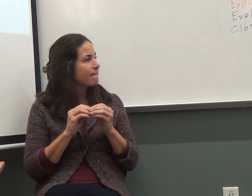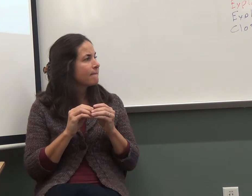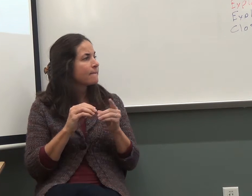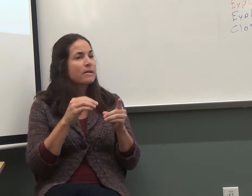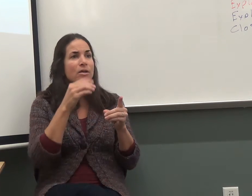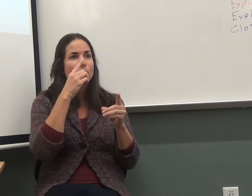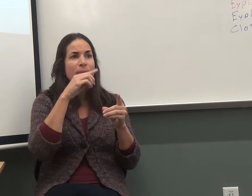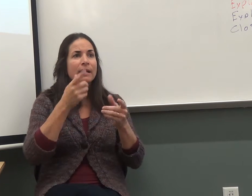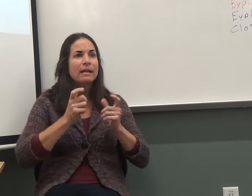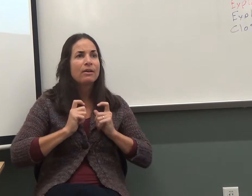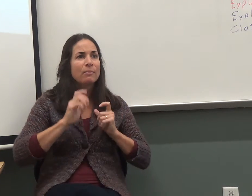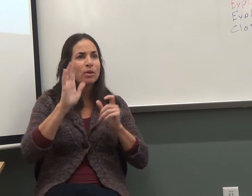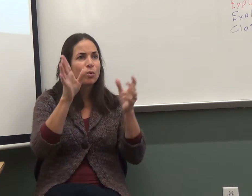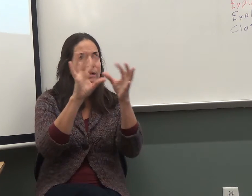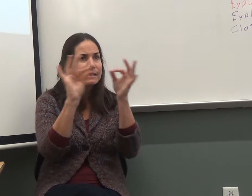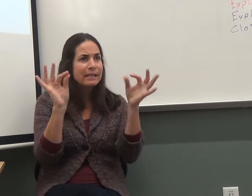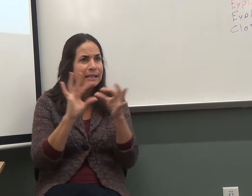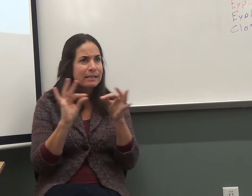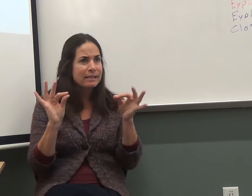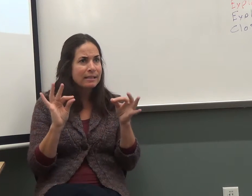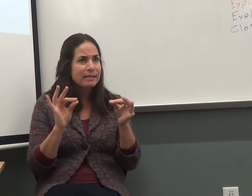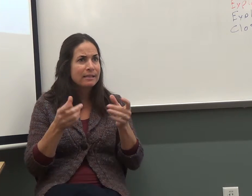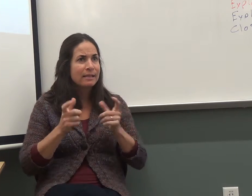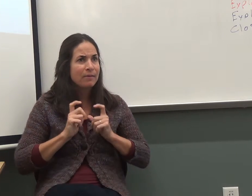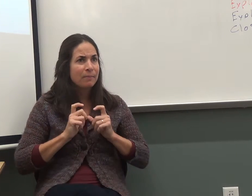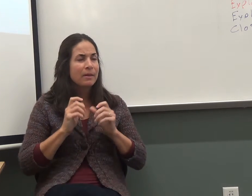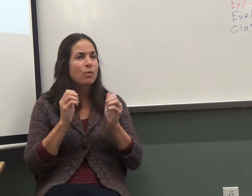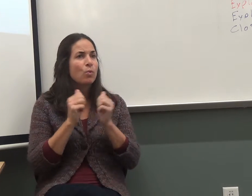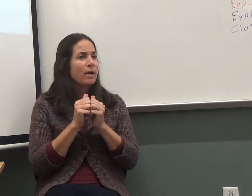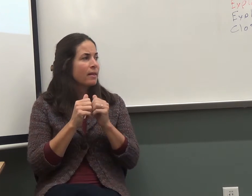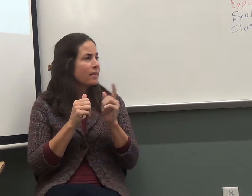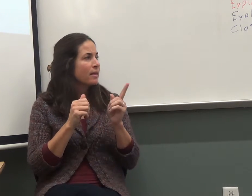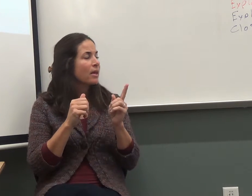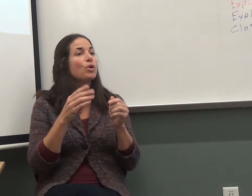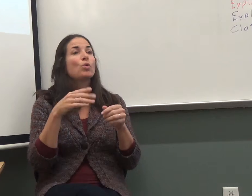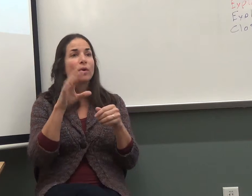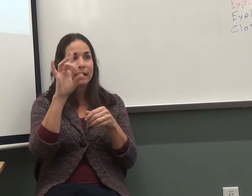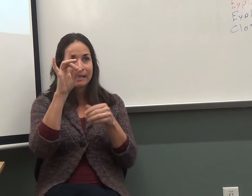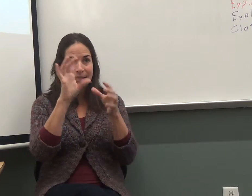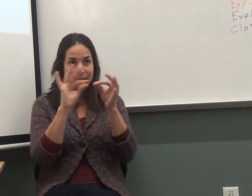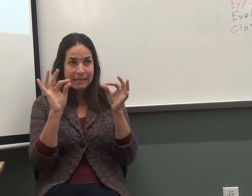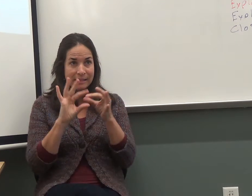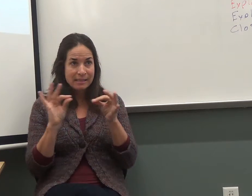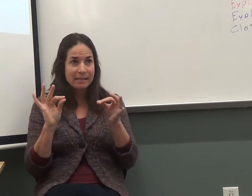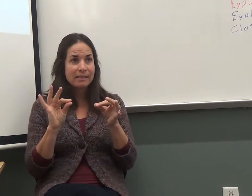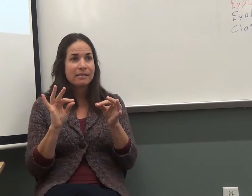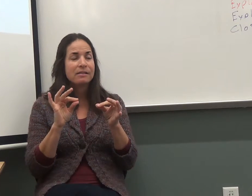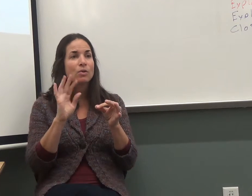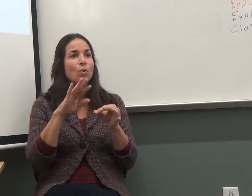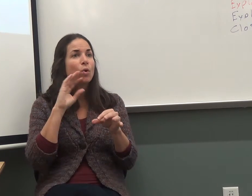the sentences, turn them in with your 8 sentences, turn in the sentences that you have for homework, okay?